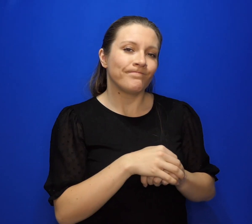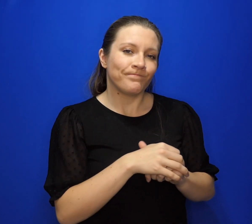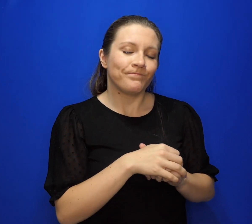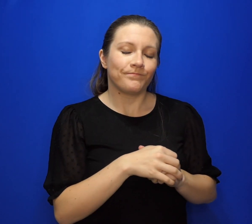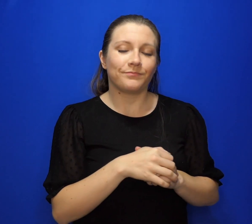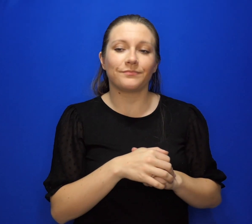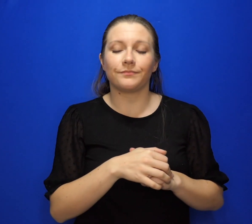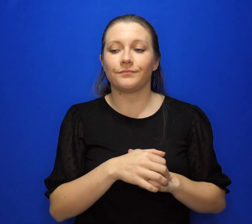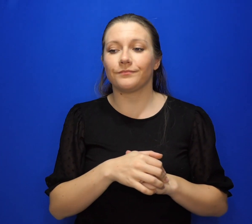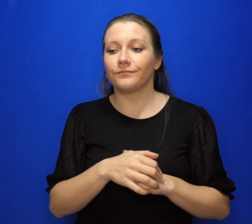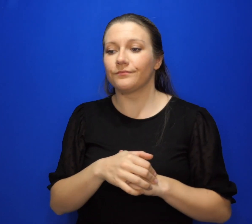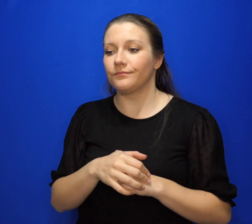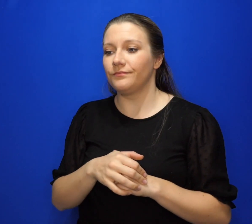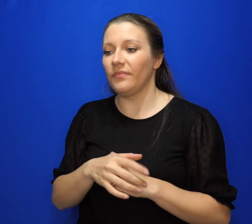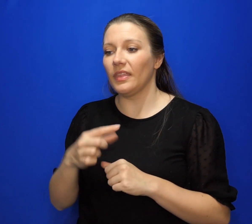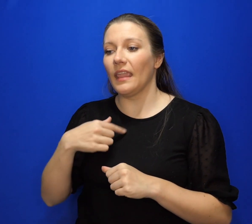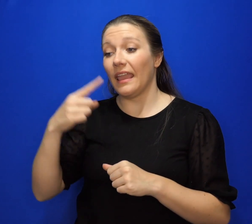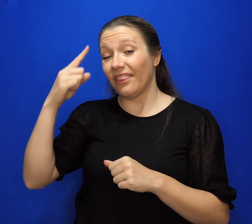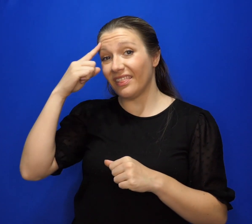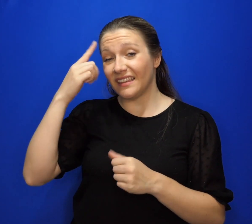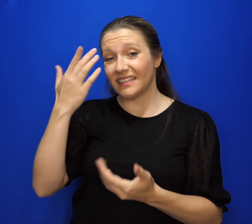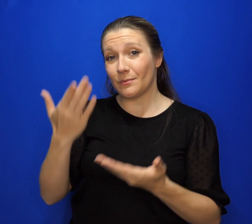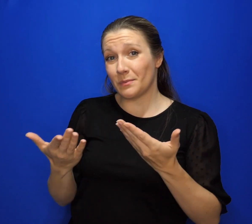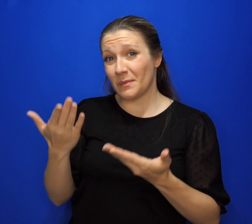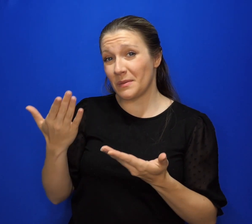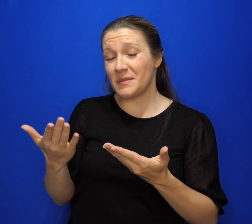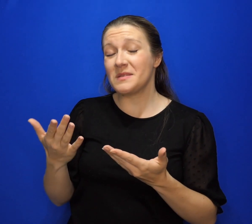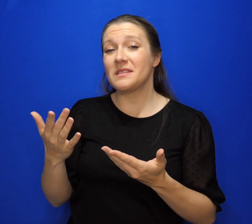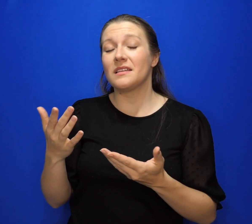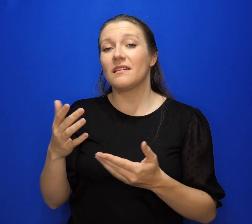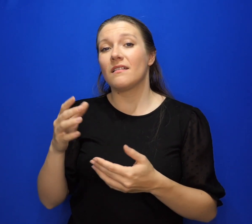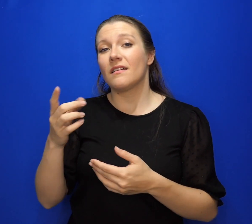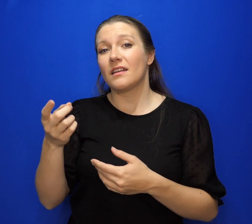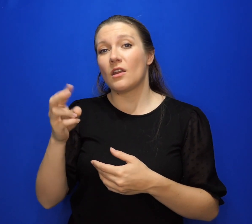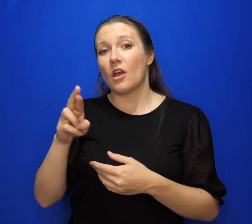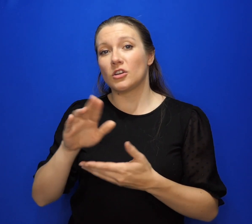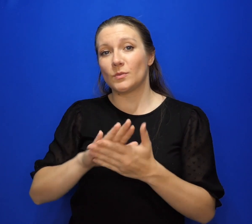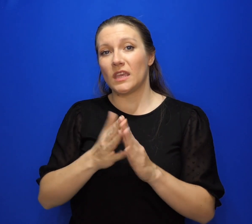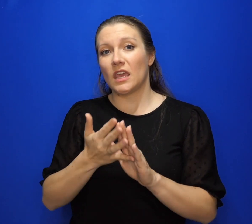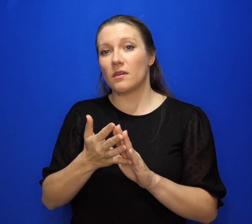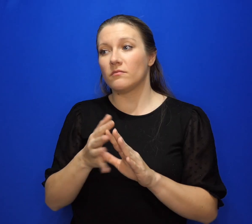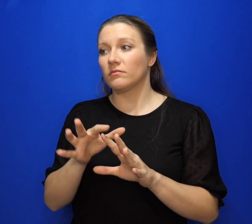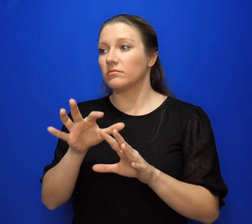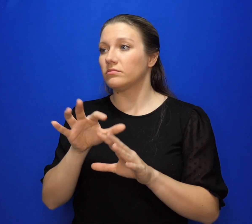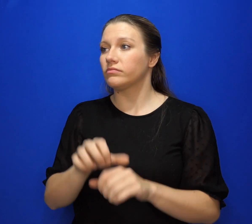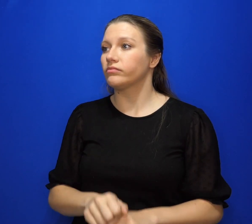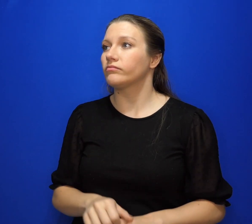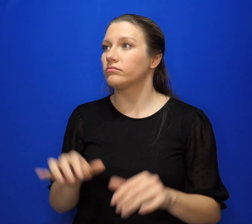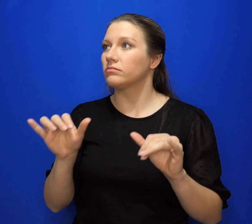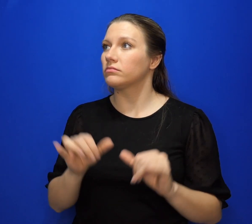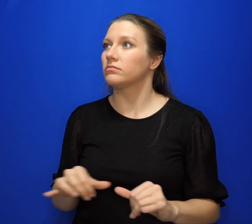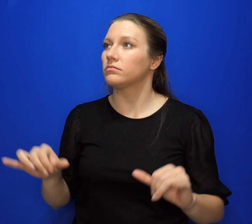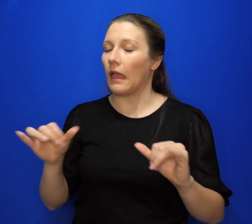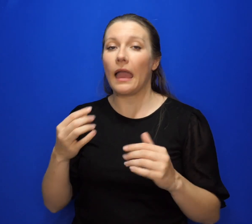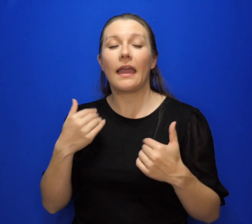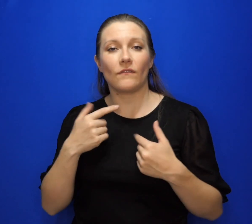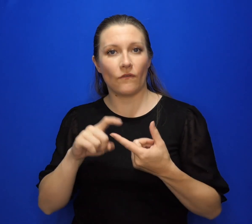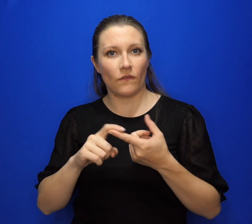absolutely. Yeah. I think it's possible that doctors can become jaded. I have